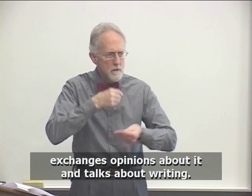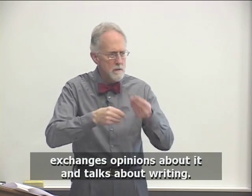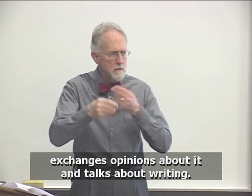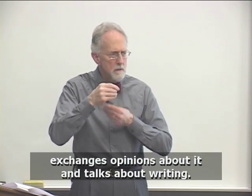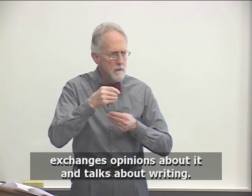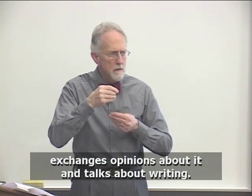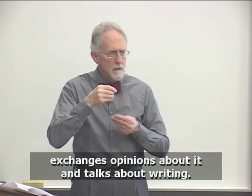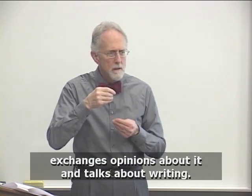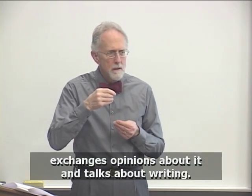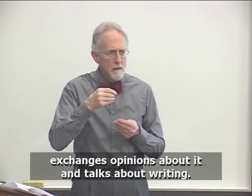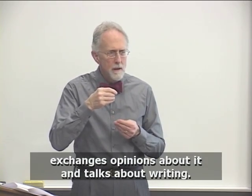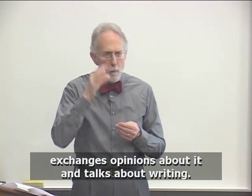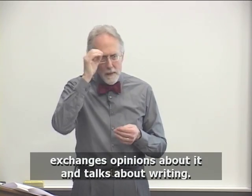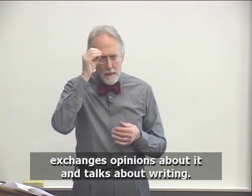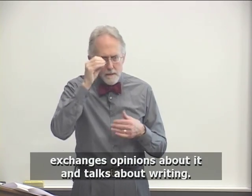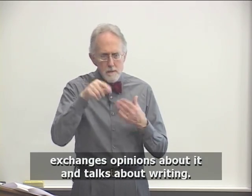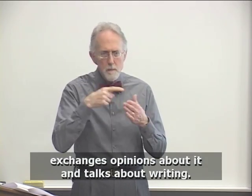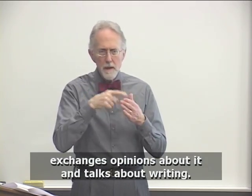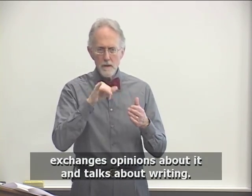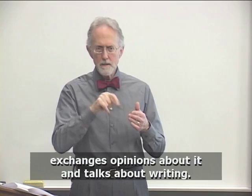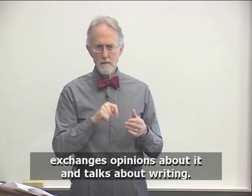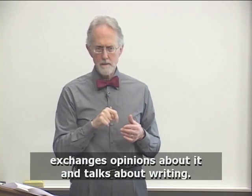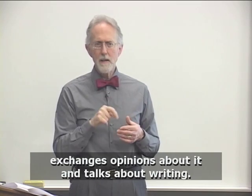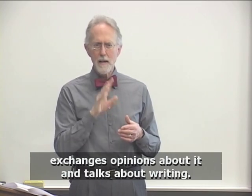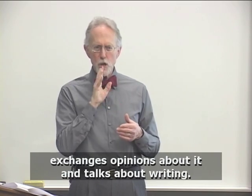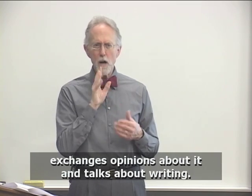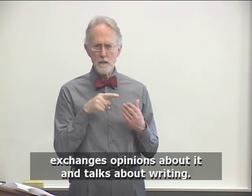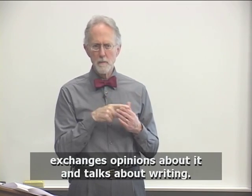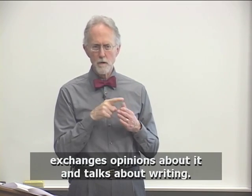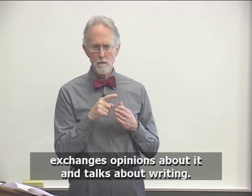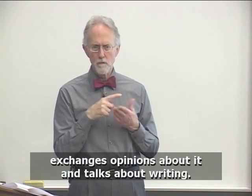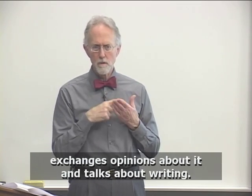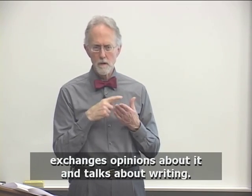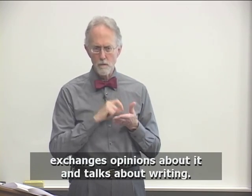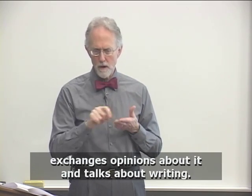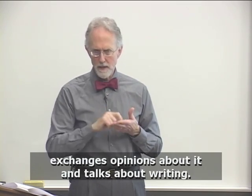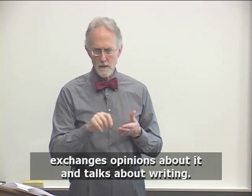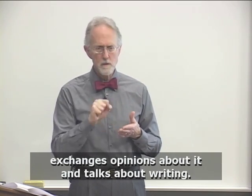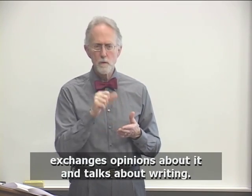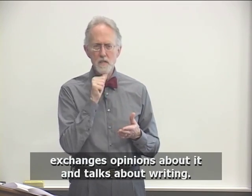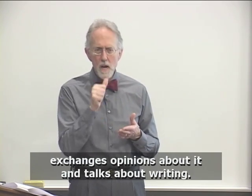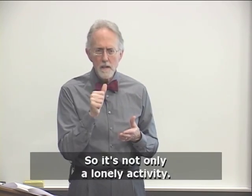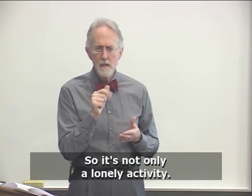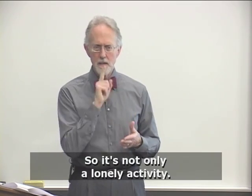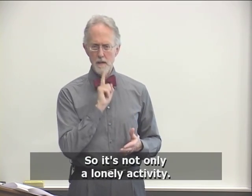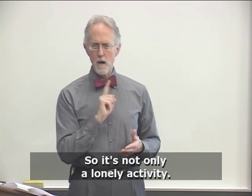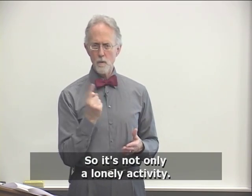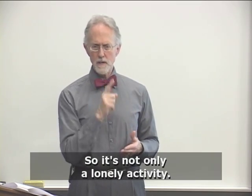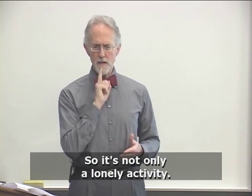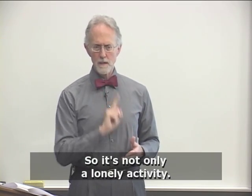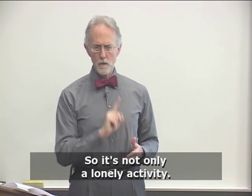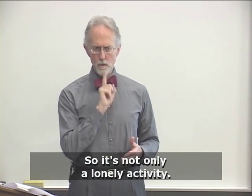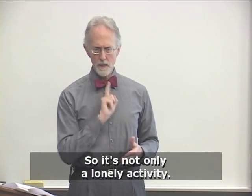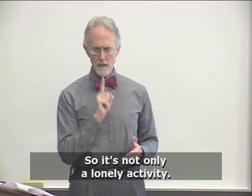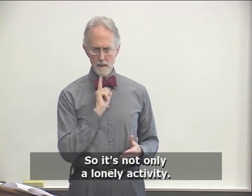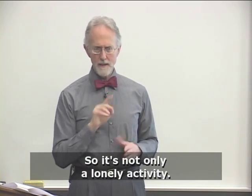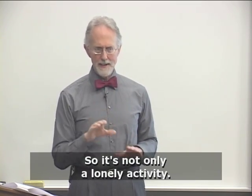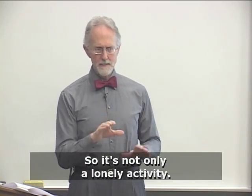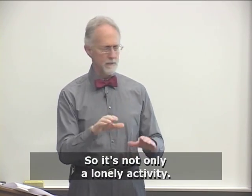exchanges opinions about it, and talks about writing. So it's not only a lonely activity.